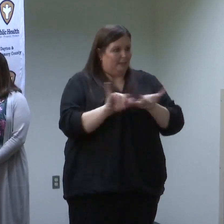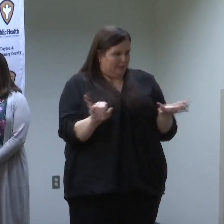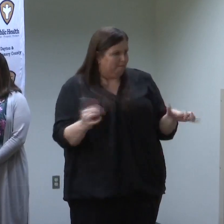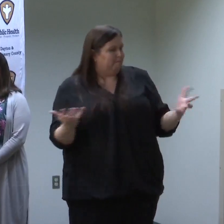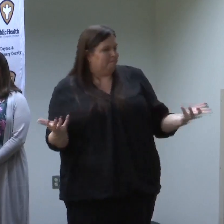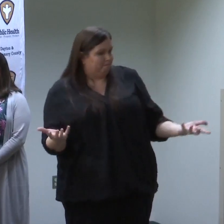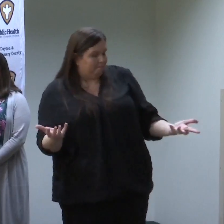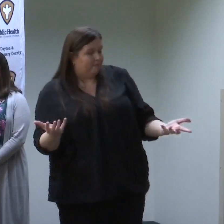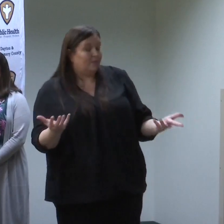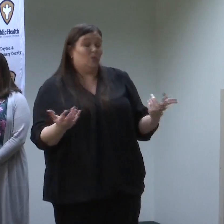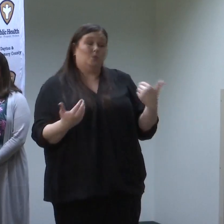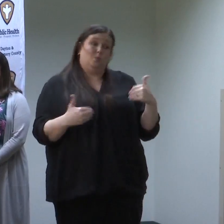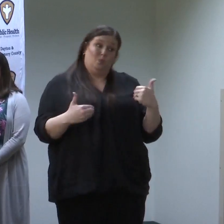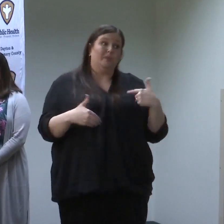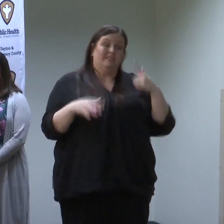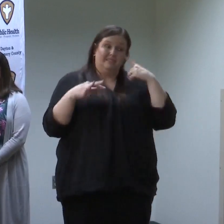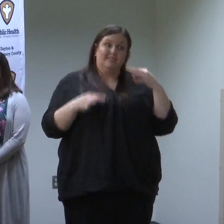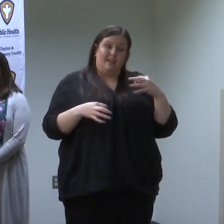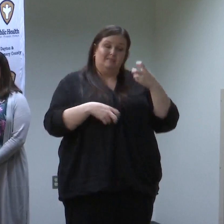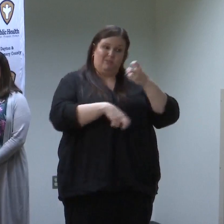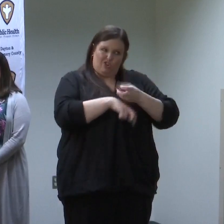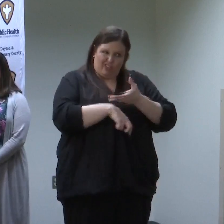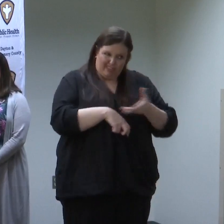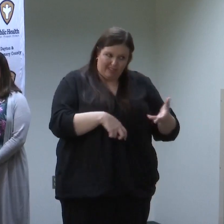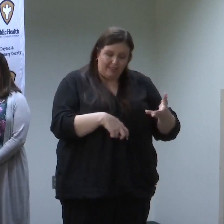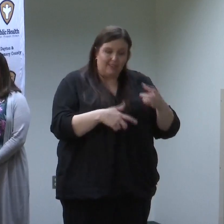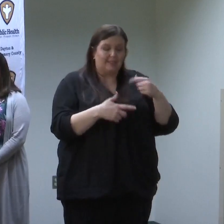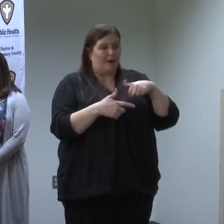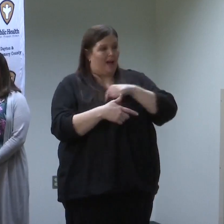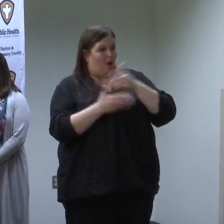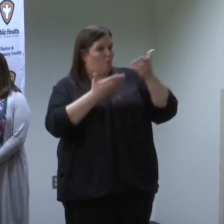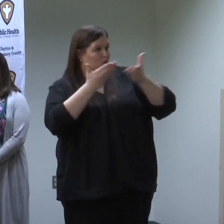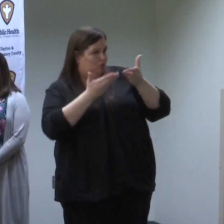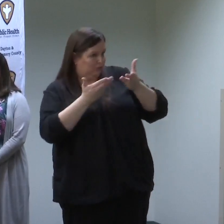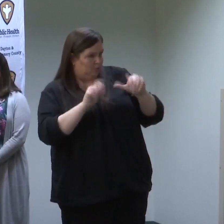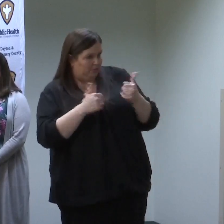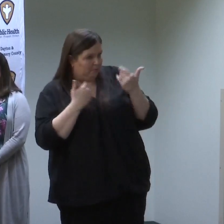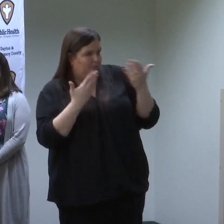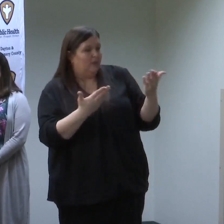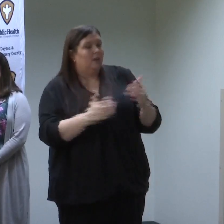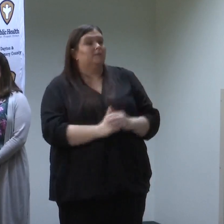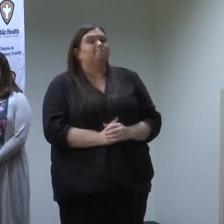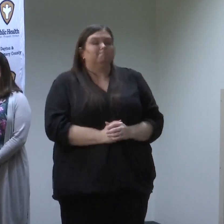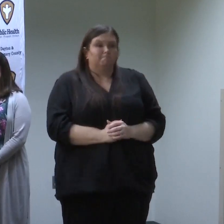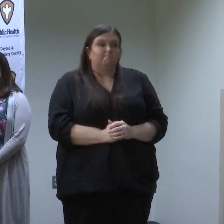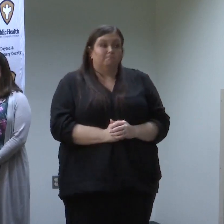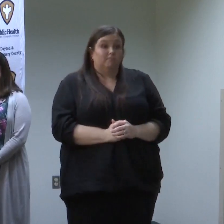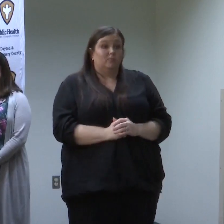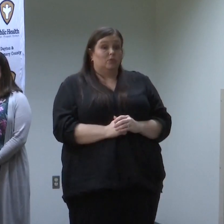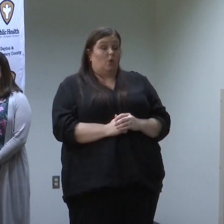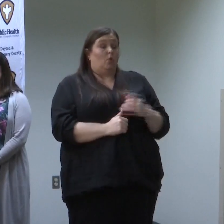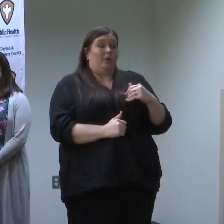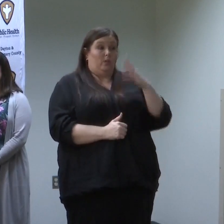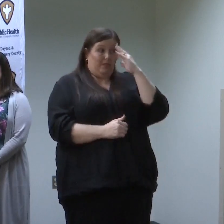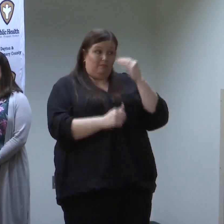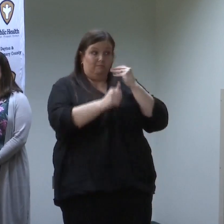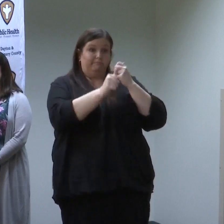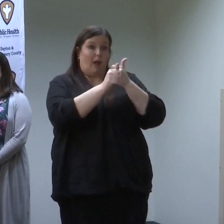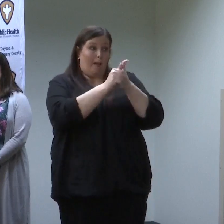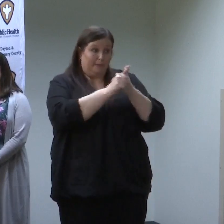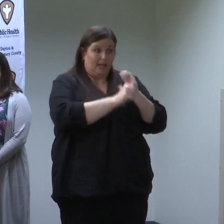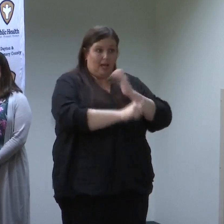been forced to make some very difficult decisions around service provision as we move forward. So we'll begin to update all that